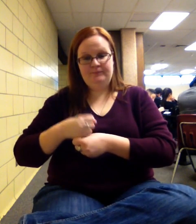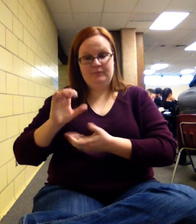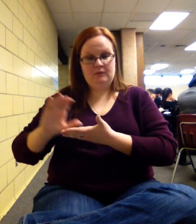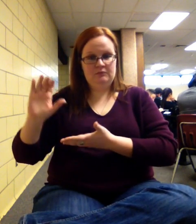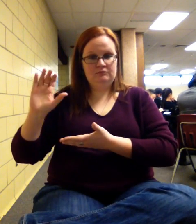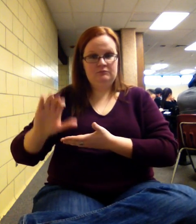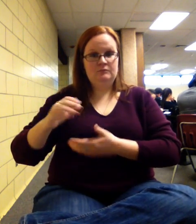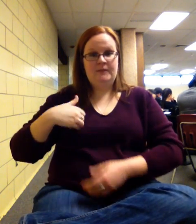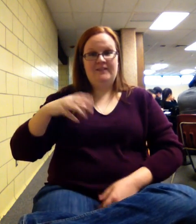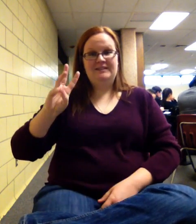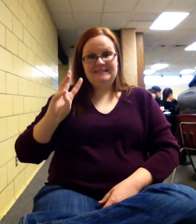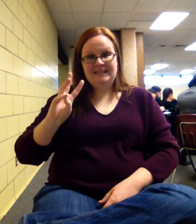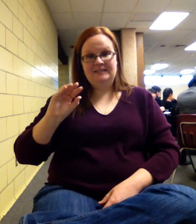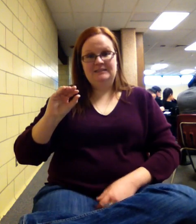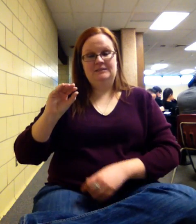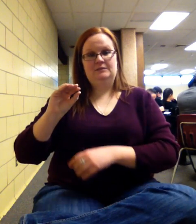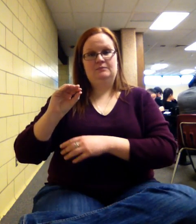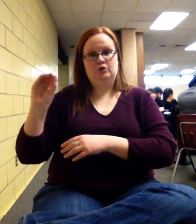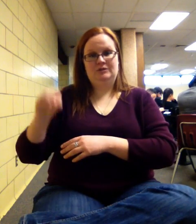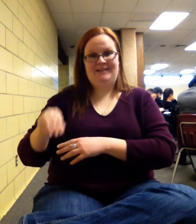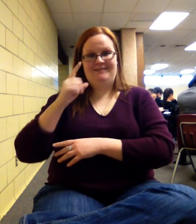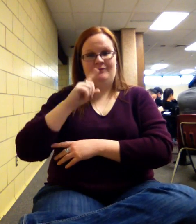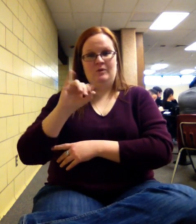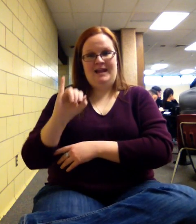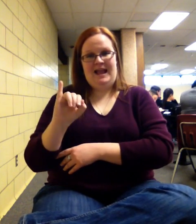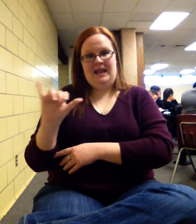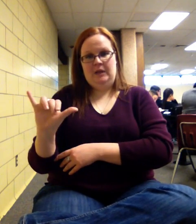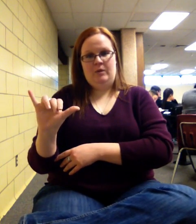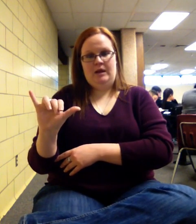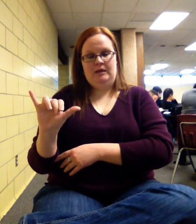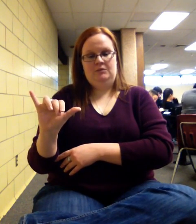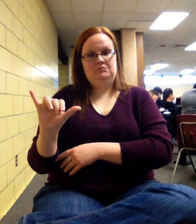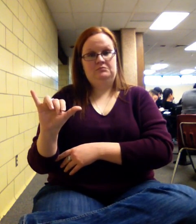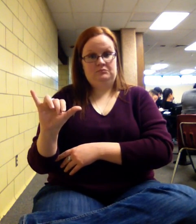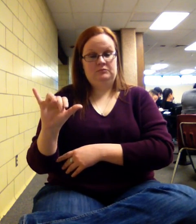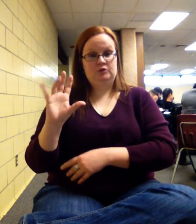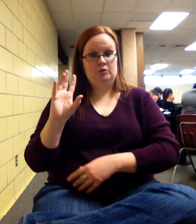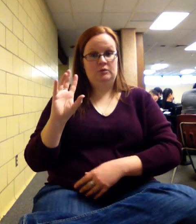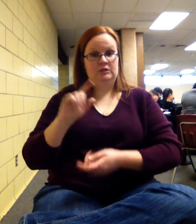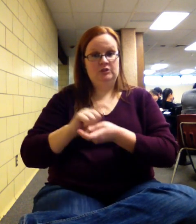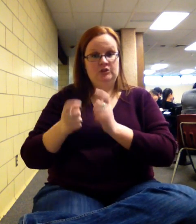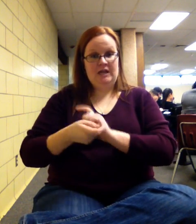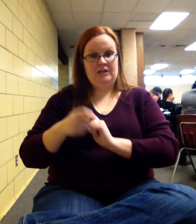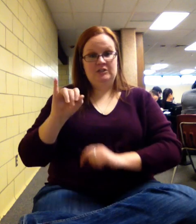have 6% for our IY. So 6%, change your IY, 6% IY.